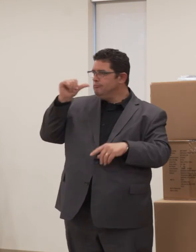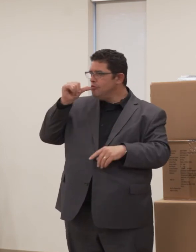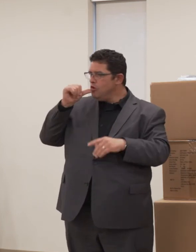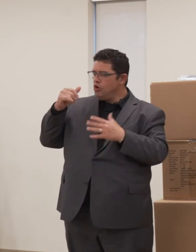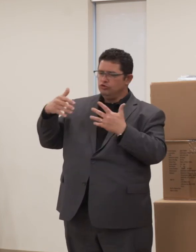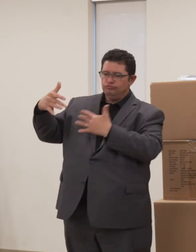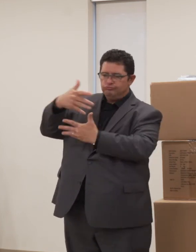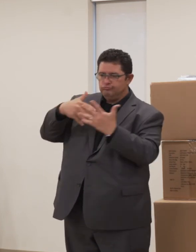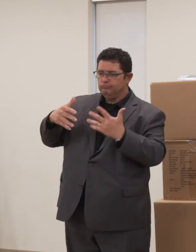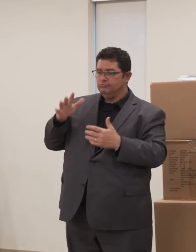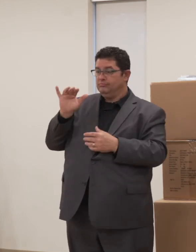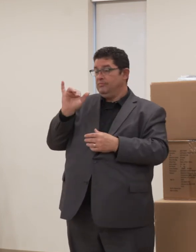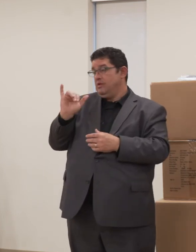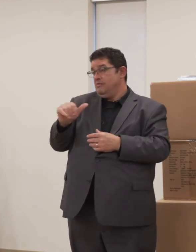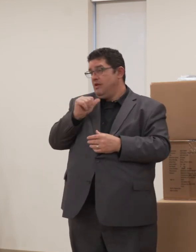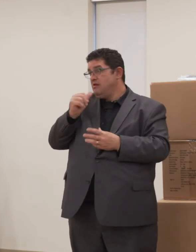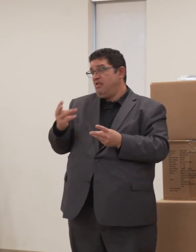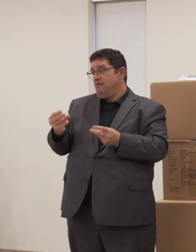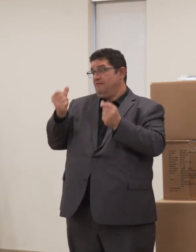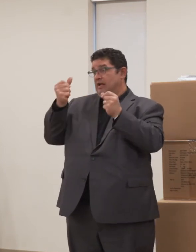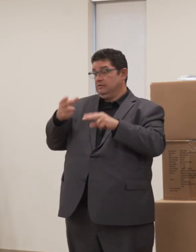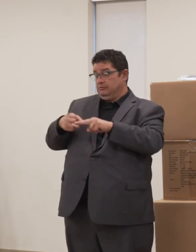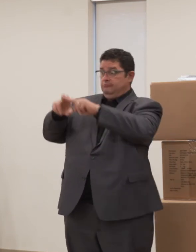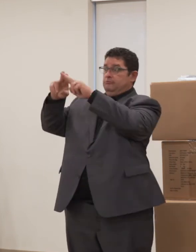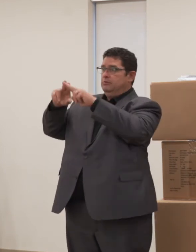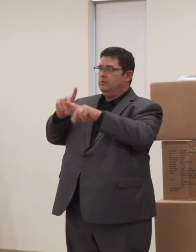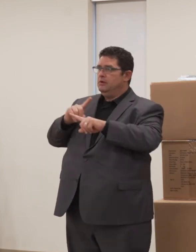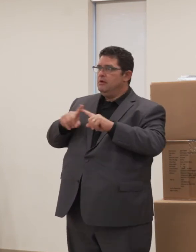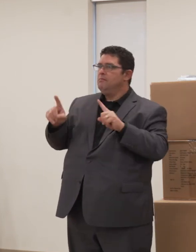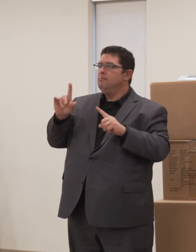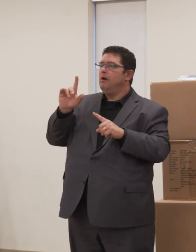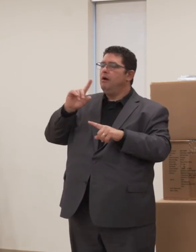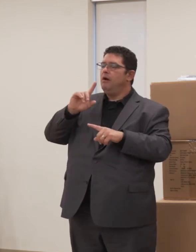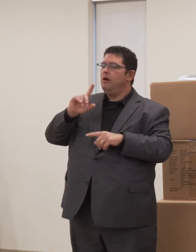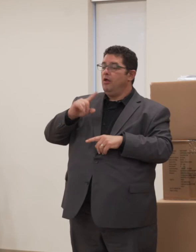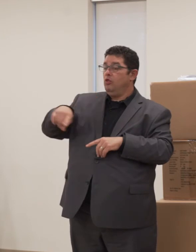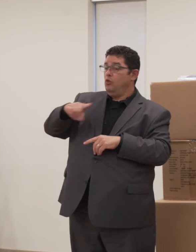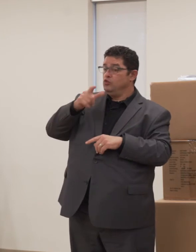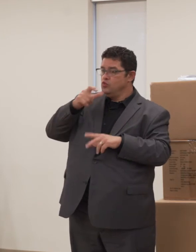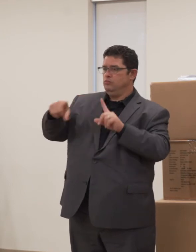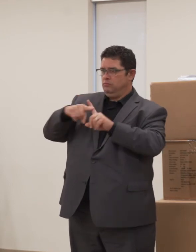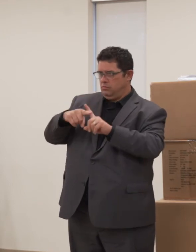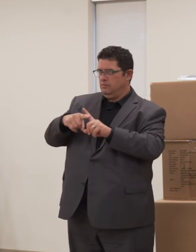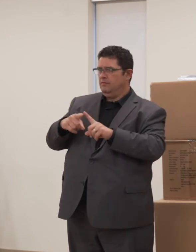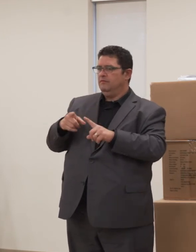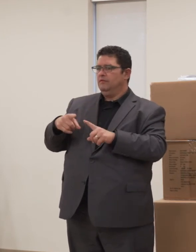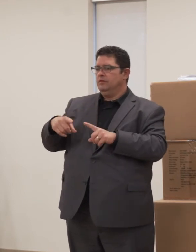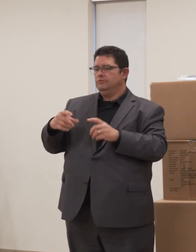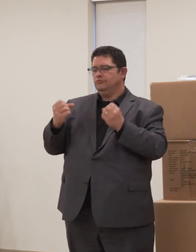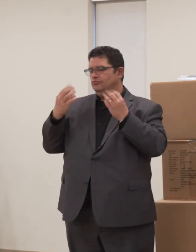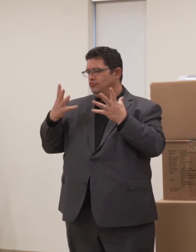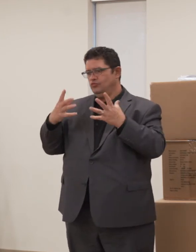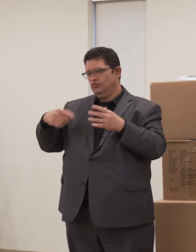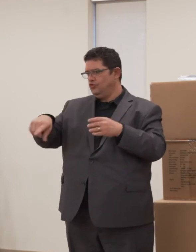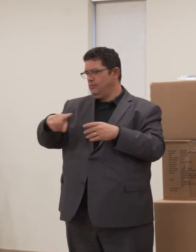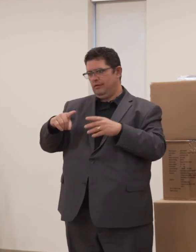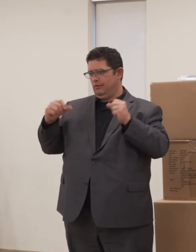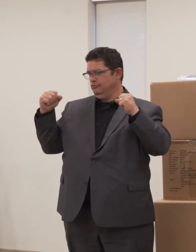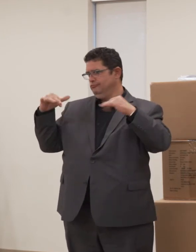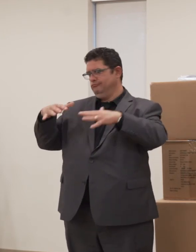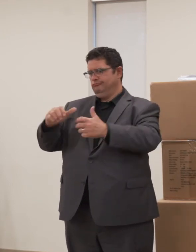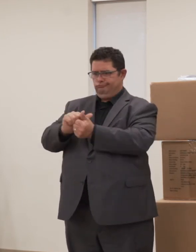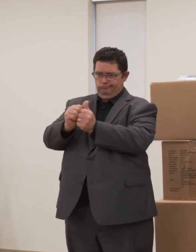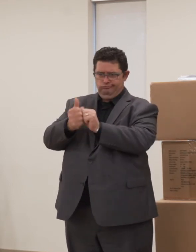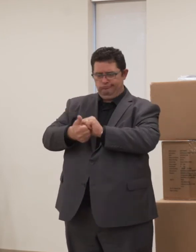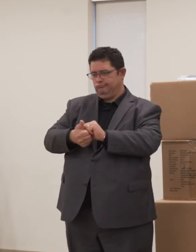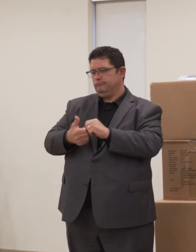isn't the fastest rate, but that's where most of the numbers are coming from, because that population has so much COVID in it, so many positive COVID